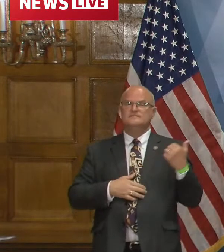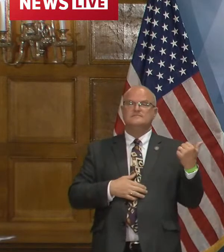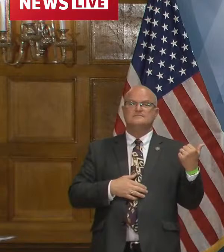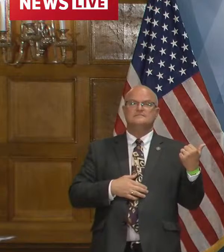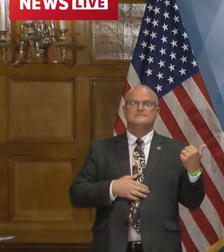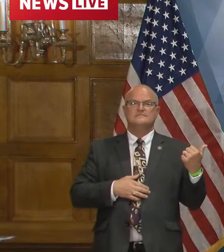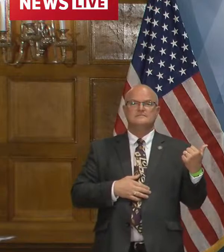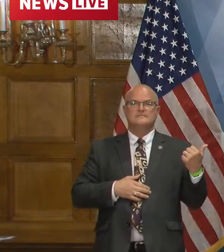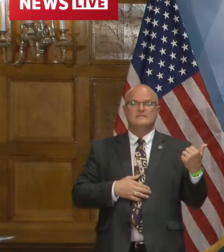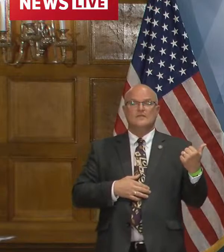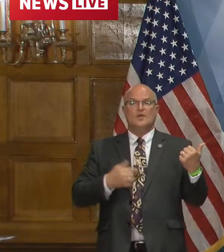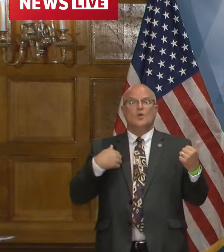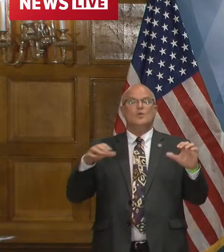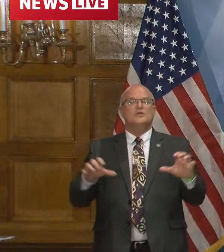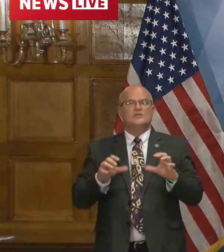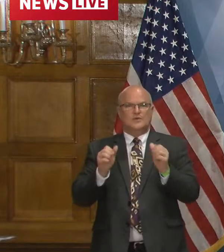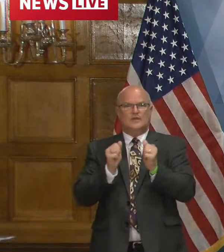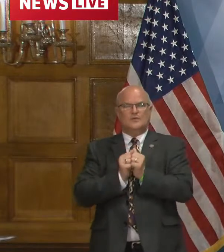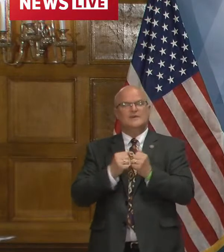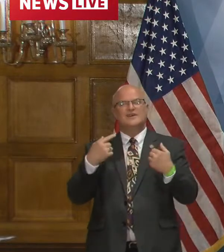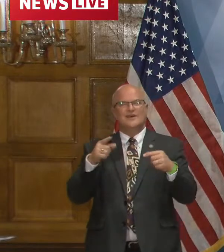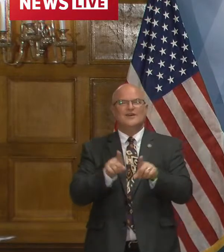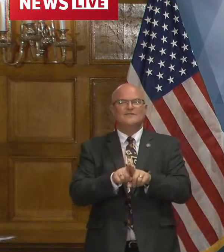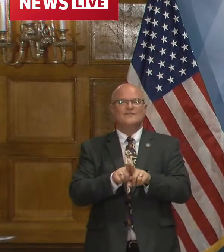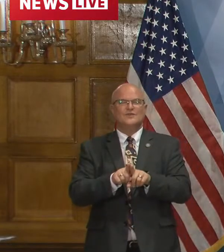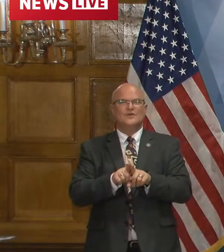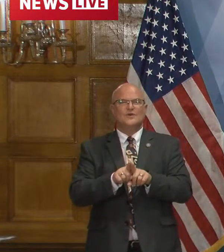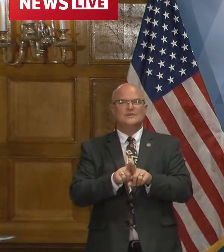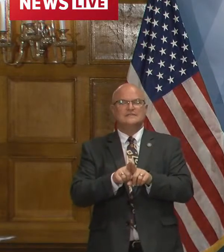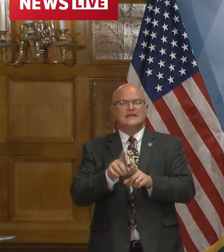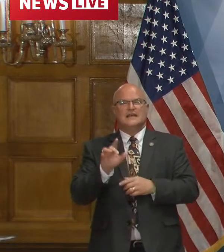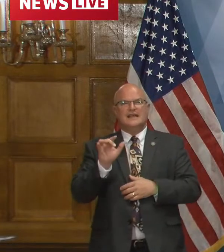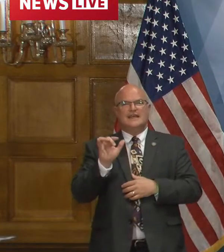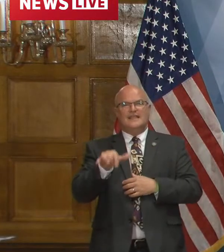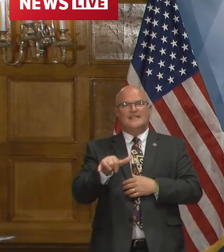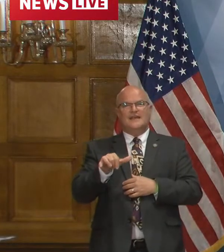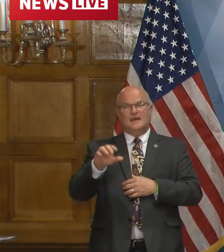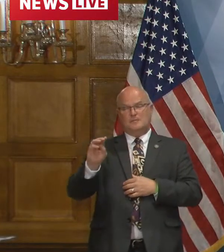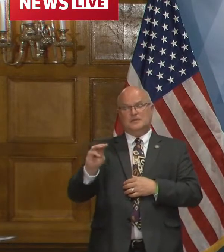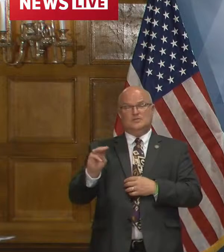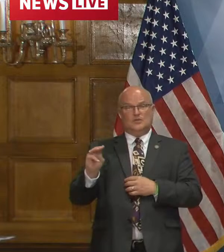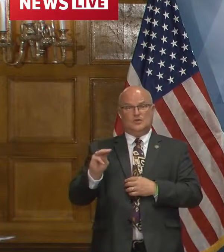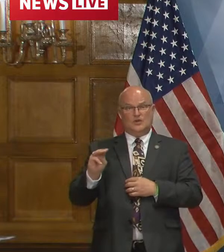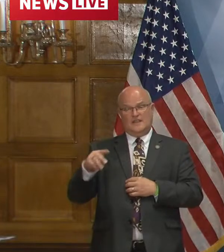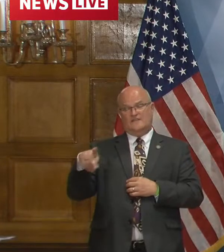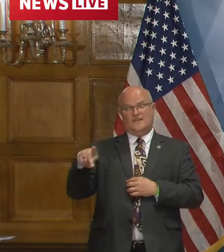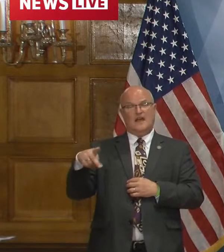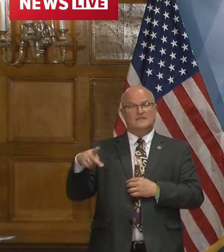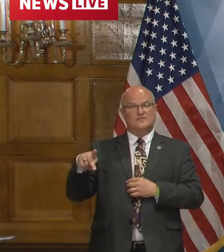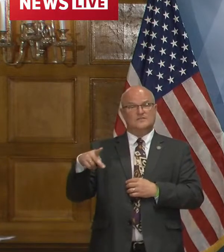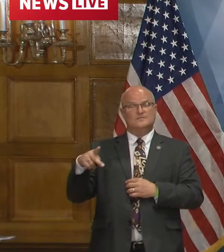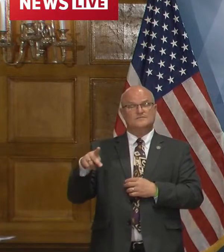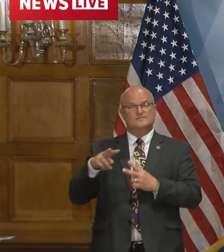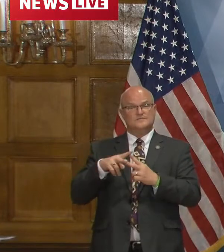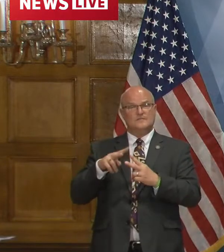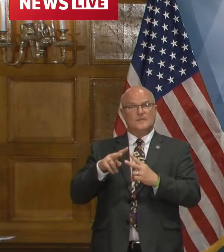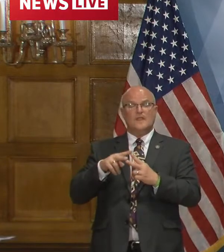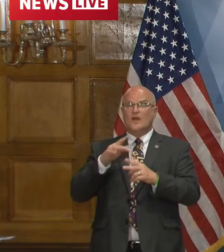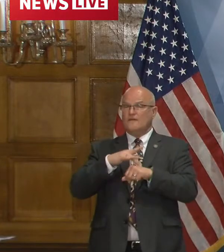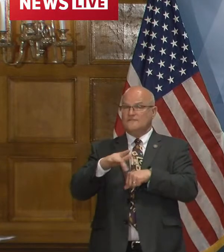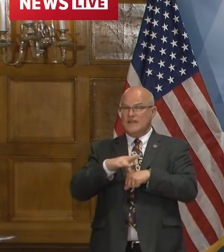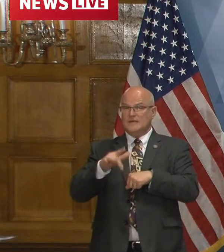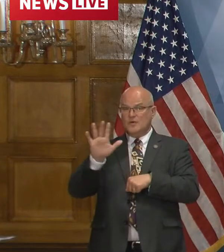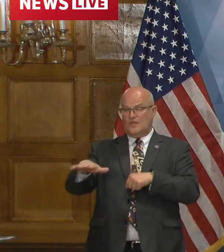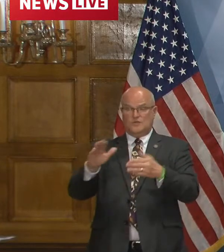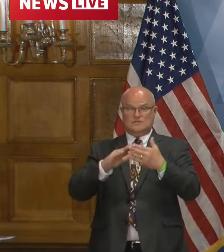Well, we're doing it with, and of course, the Moderna vaccine and the Pfizer vaccine are